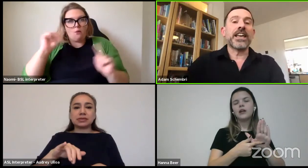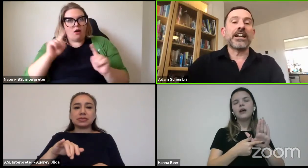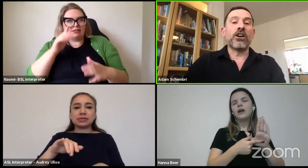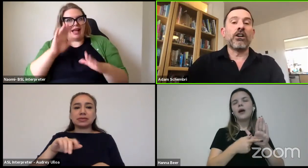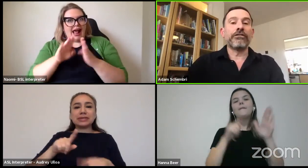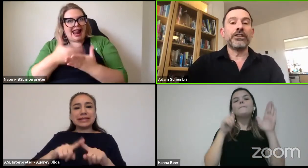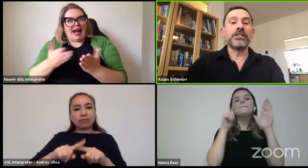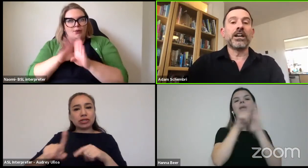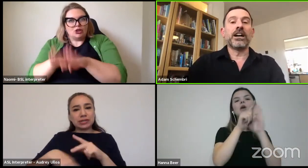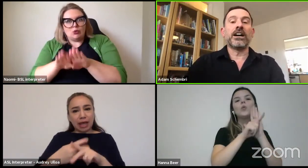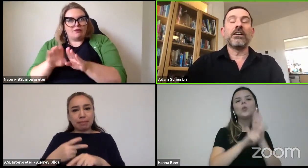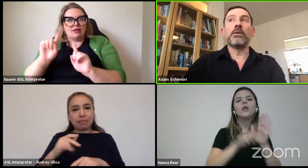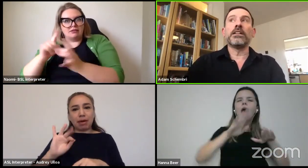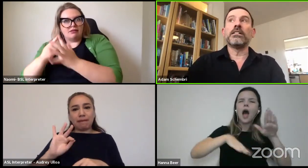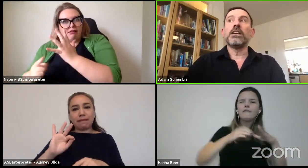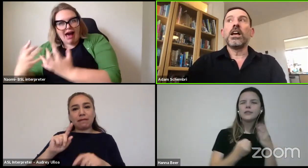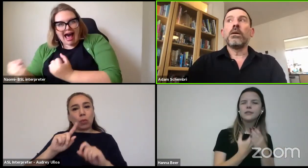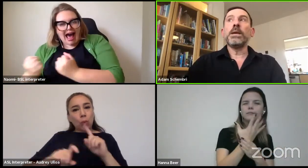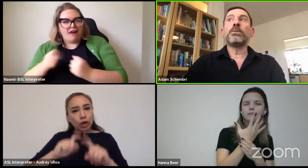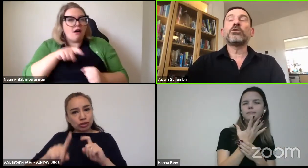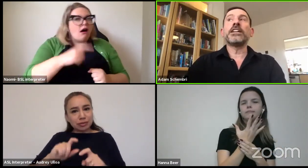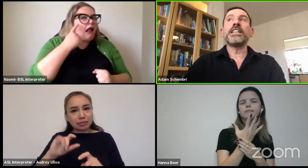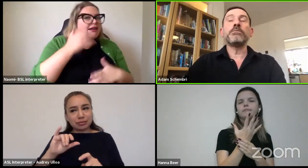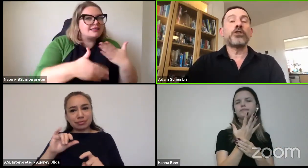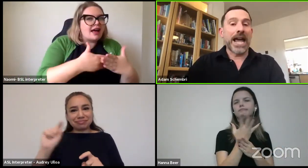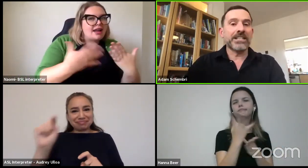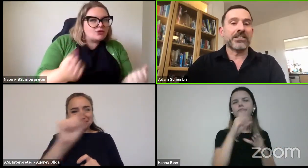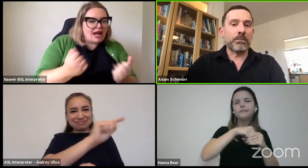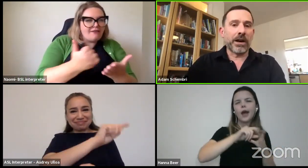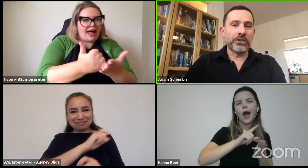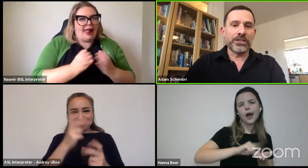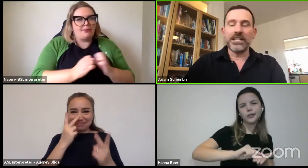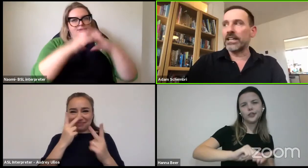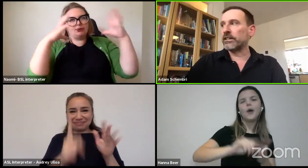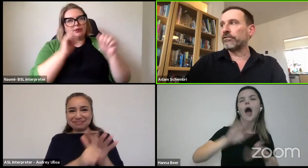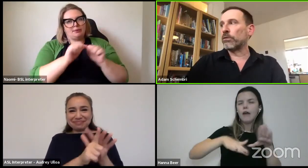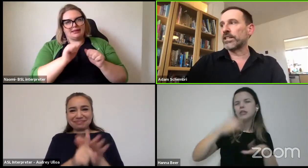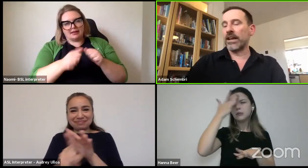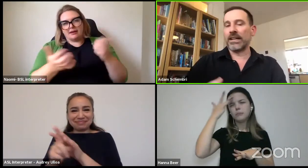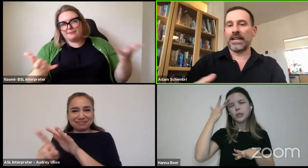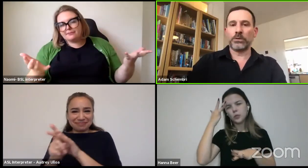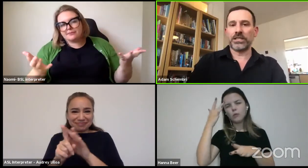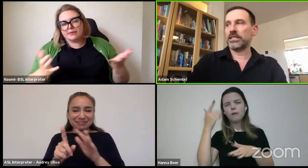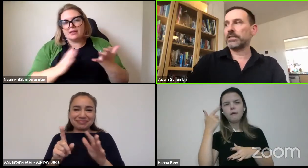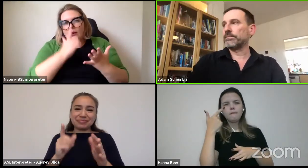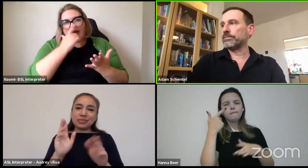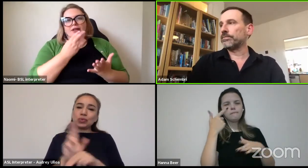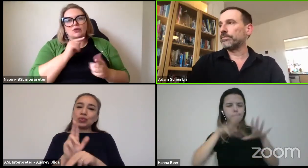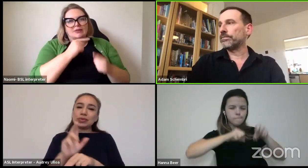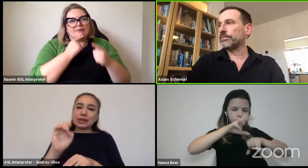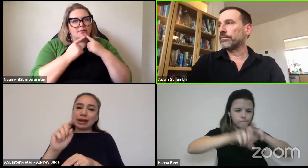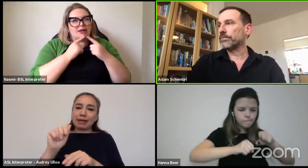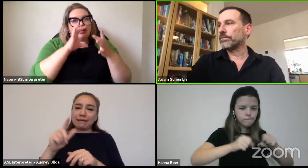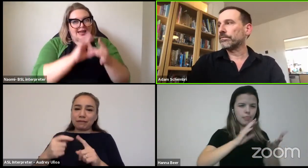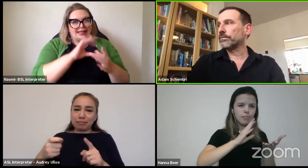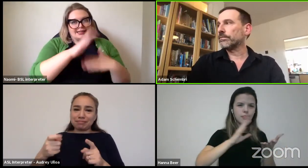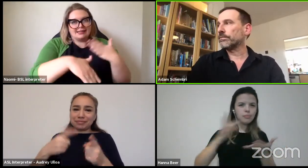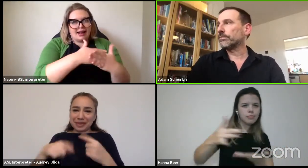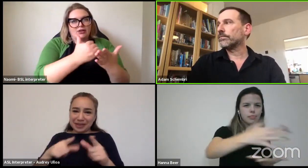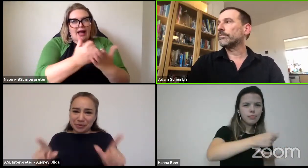questions that are often people attempt to answer by using data from sign languages.